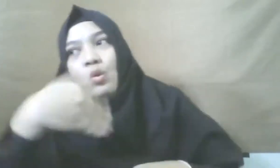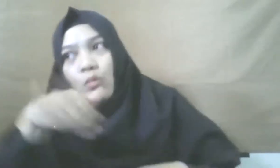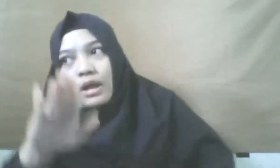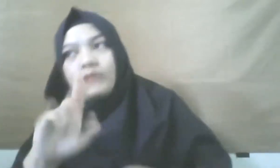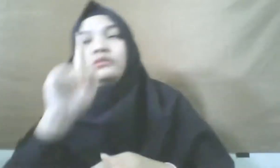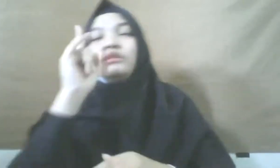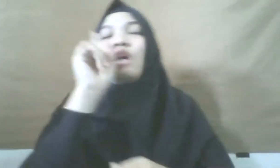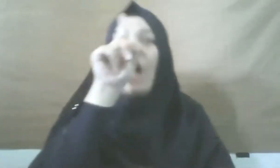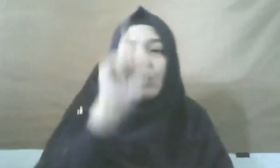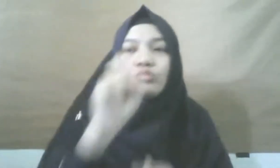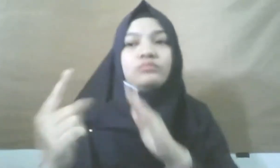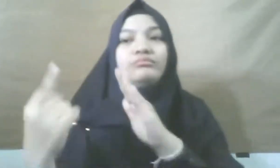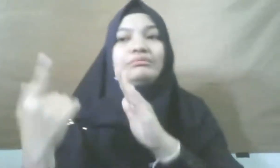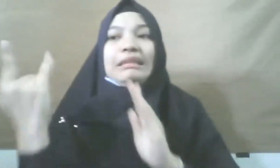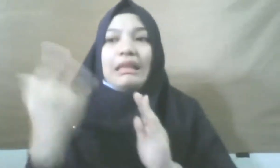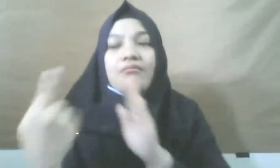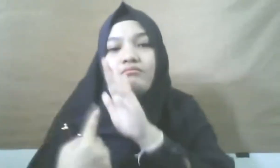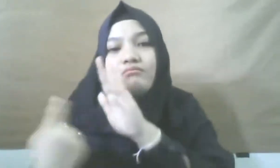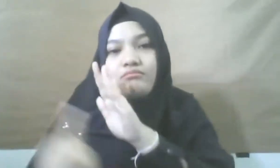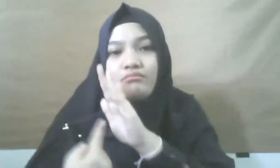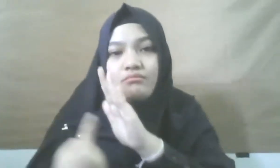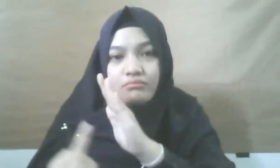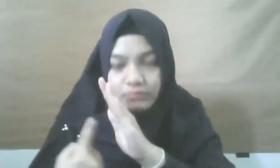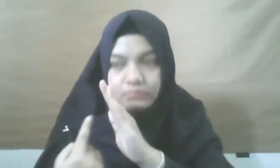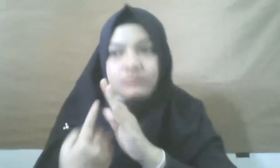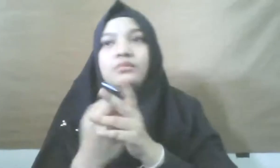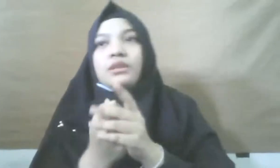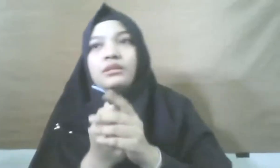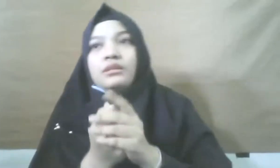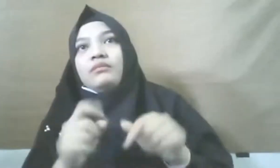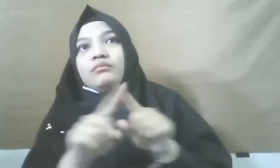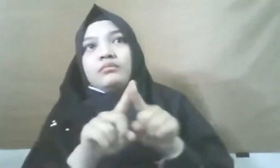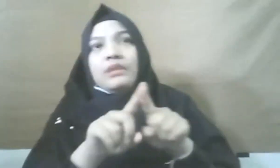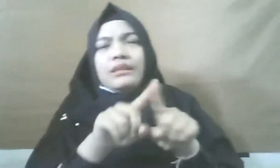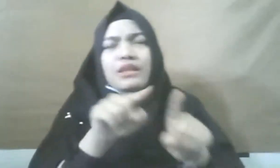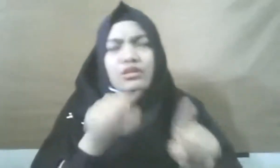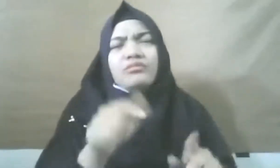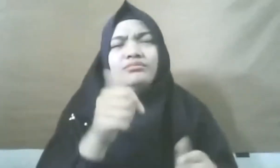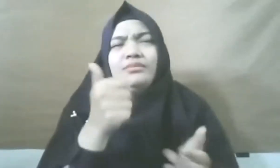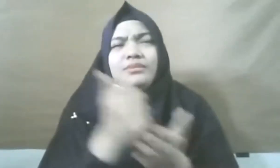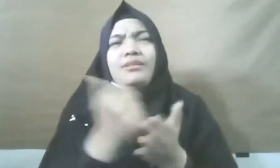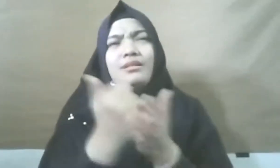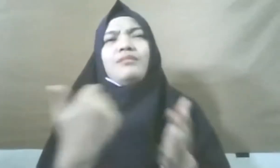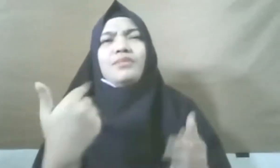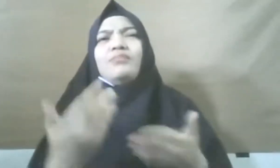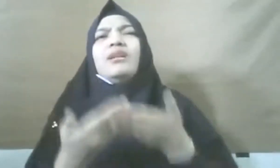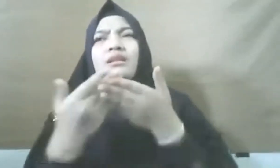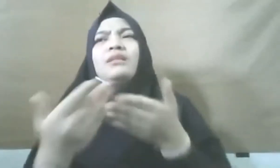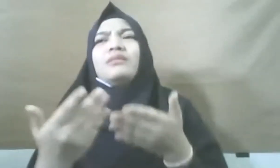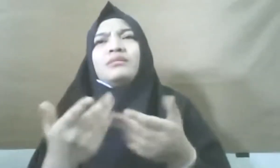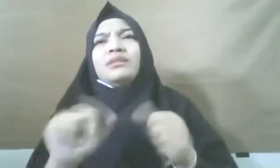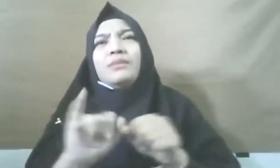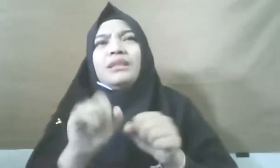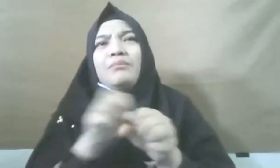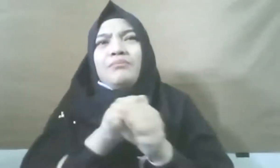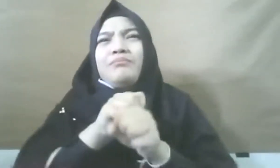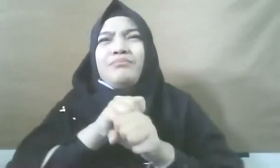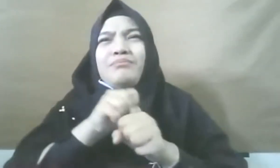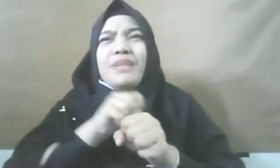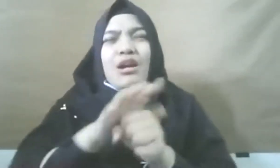protective equipment, and we saw on Najmah's slide there that healthcare workers in Indonesia needing